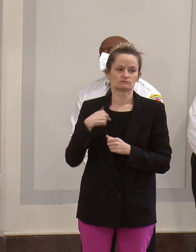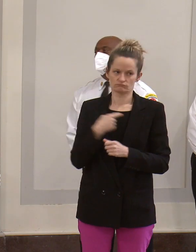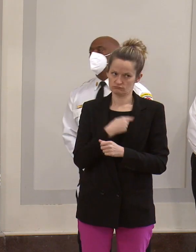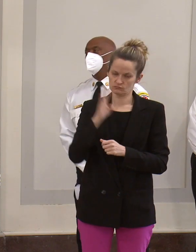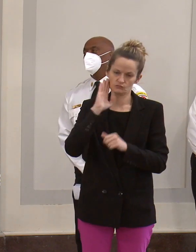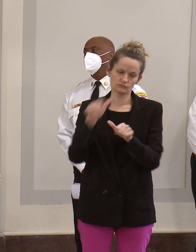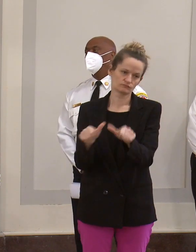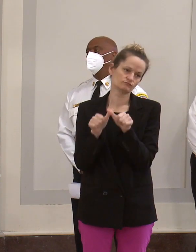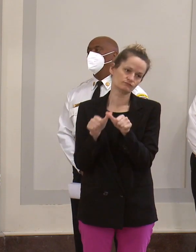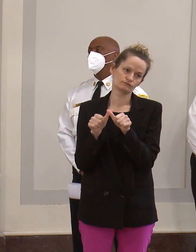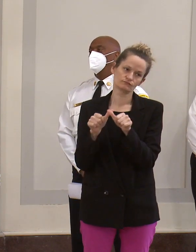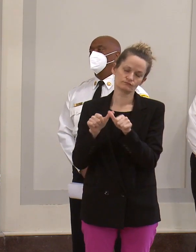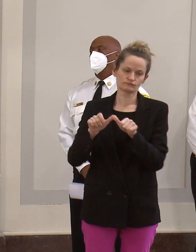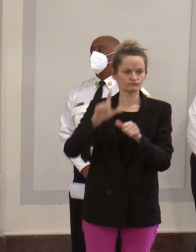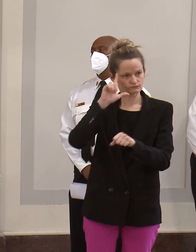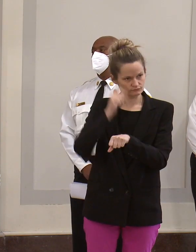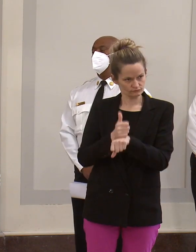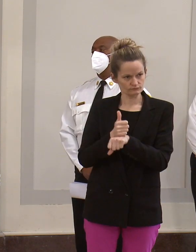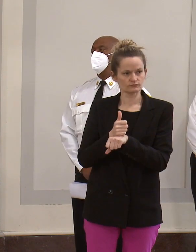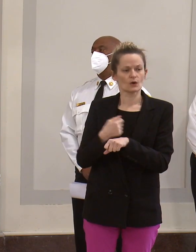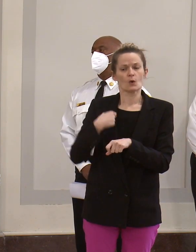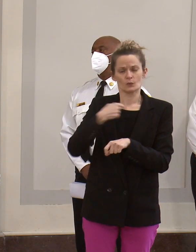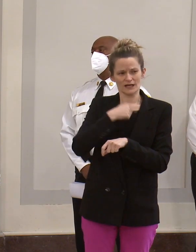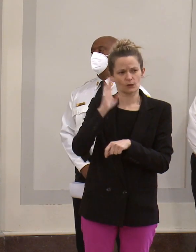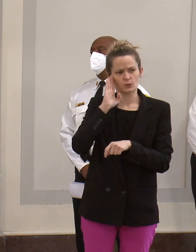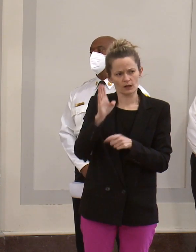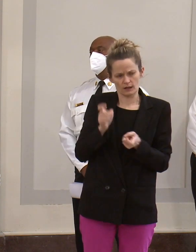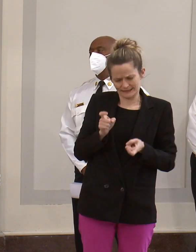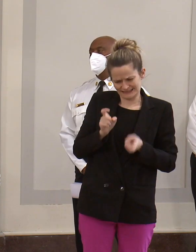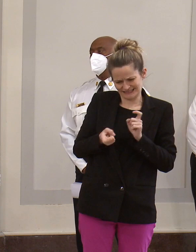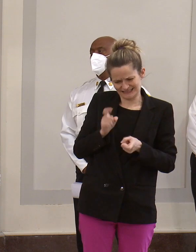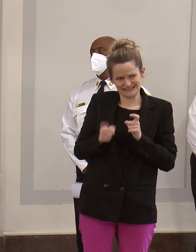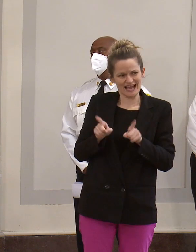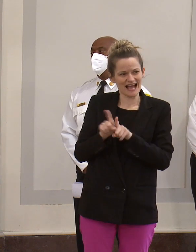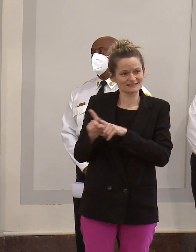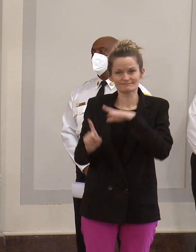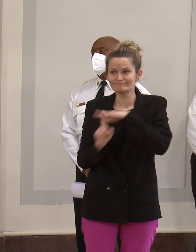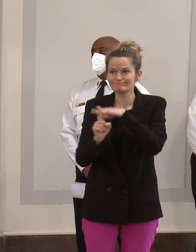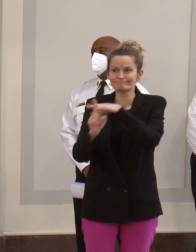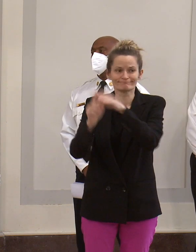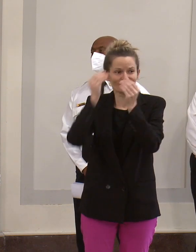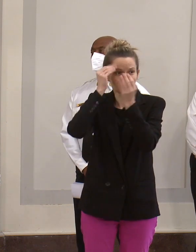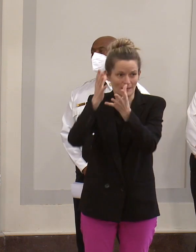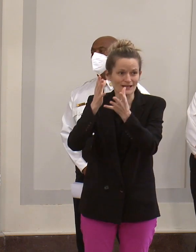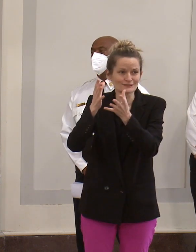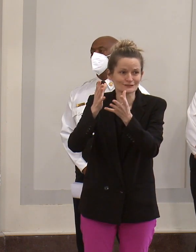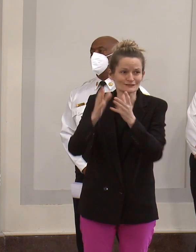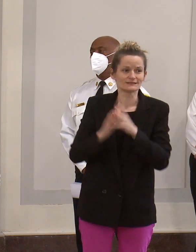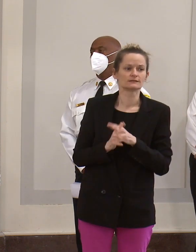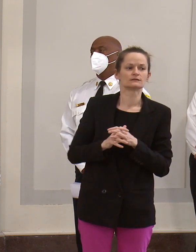we will make adjustments as the data drives us after going through with our original plan.